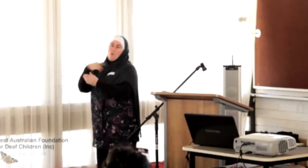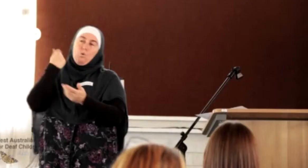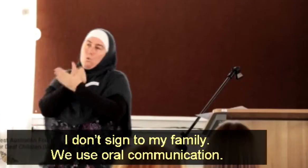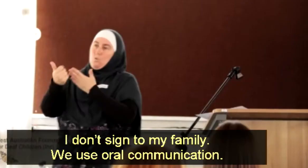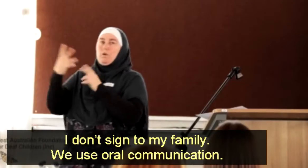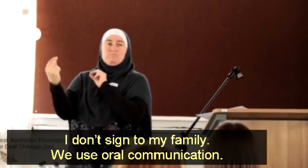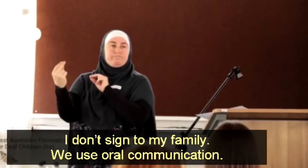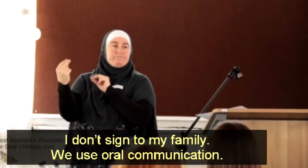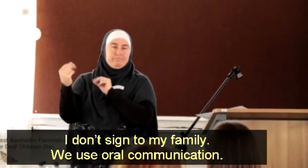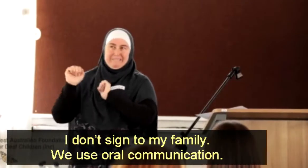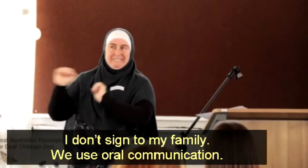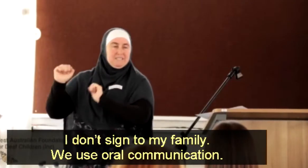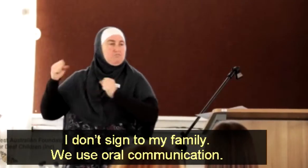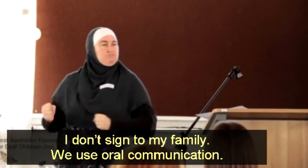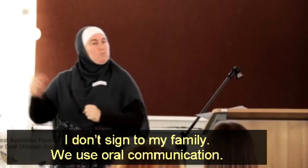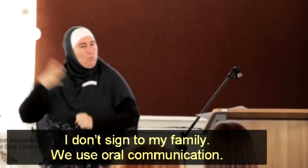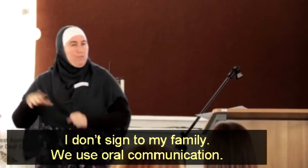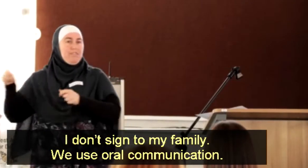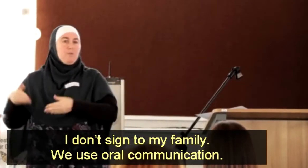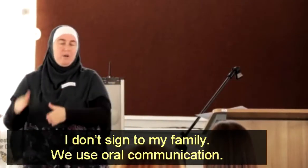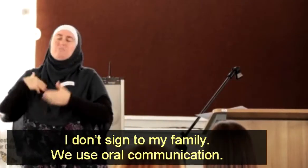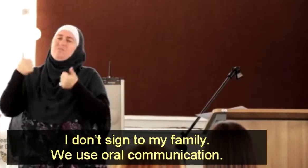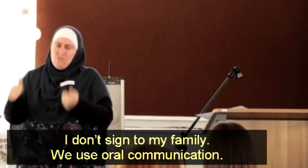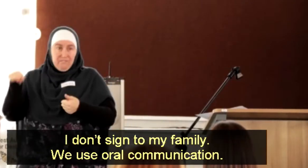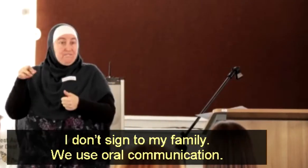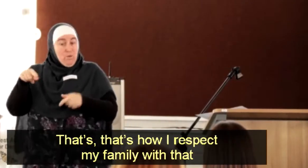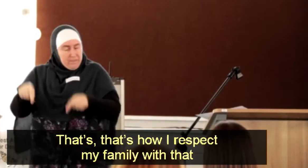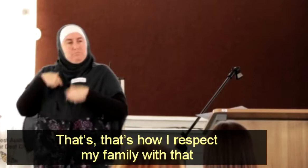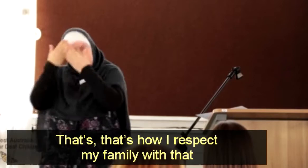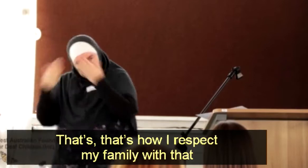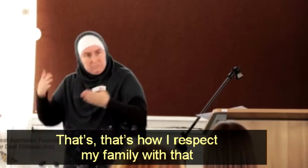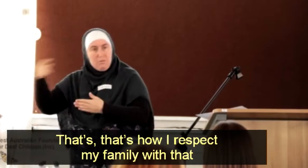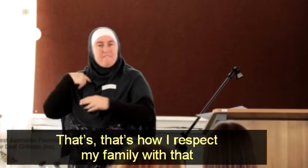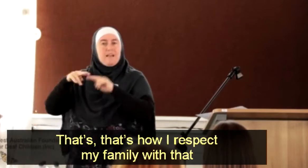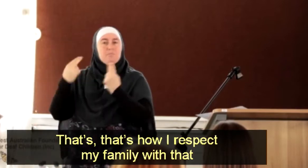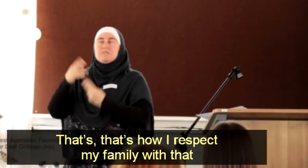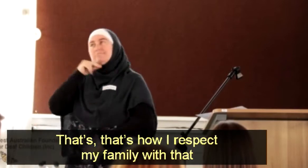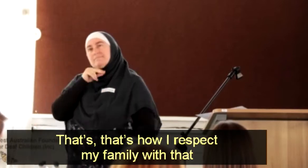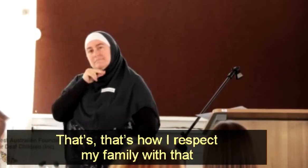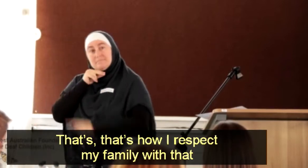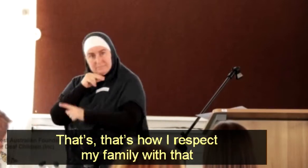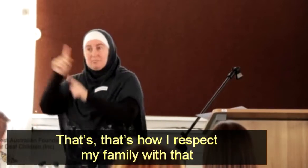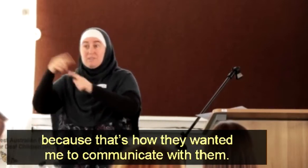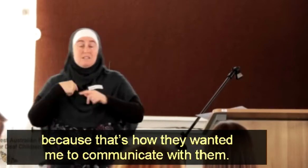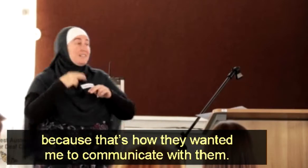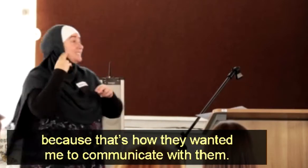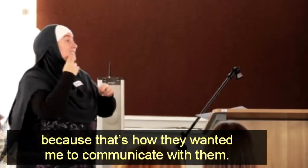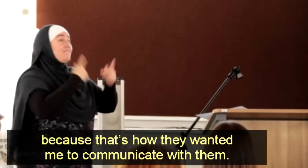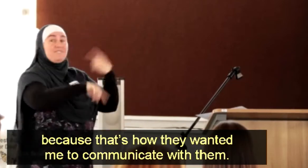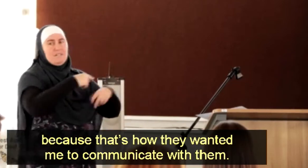I don't sign to my family. We use oral communication. That's how I have to respect my family with that, because that's how they wanted me to